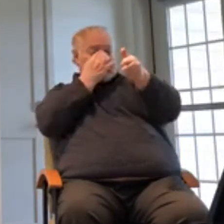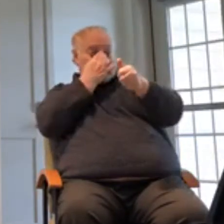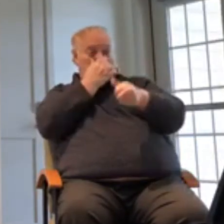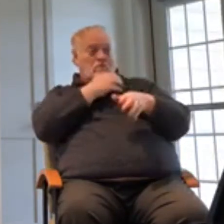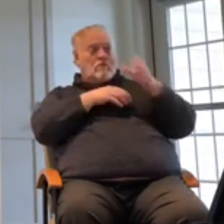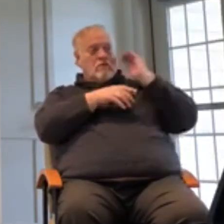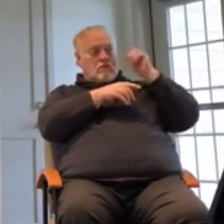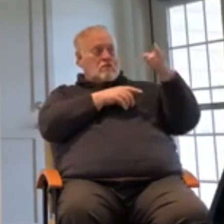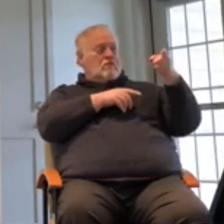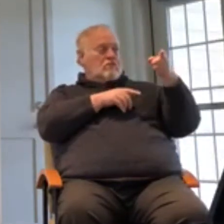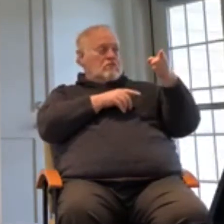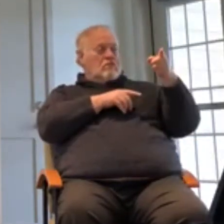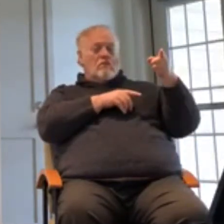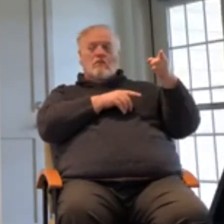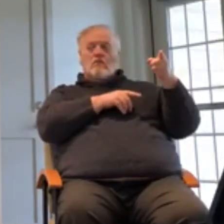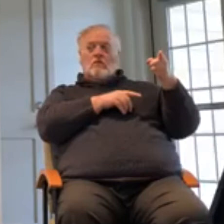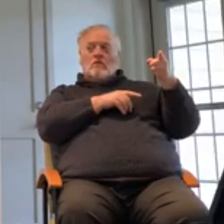Sean?